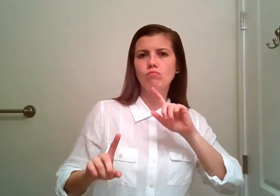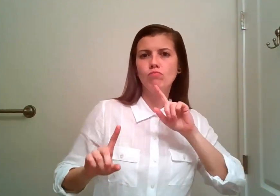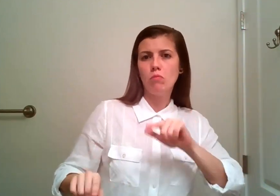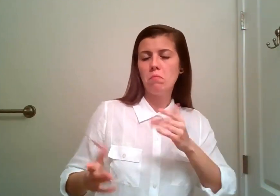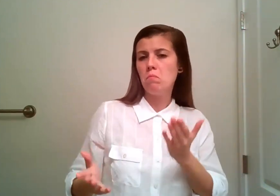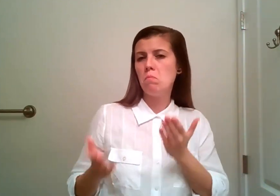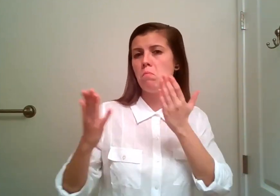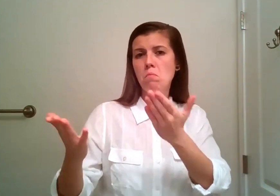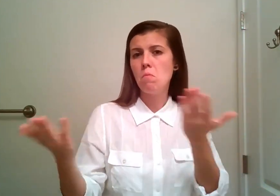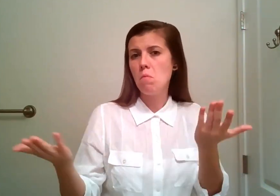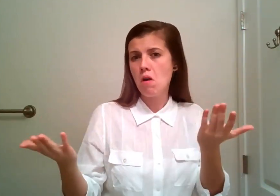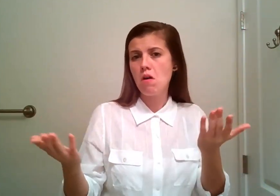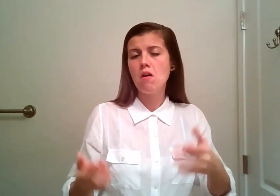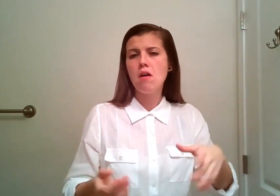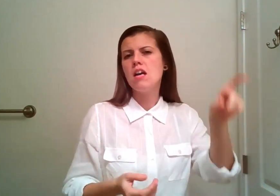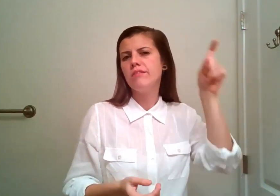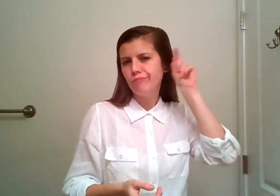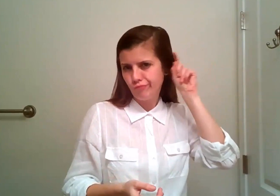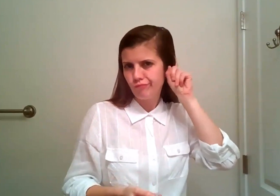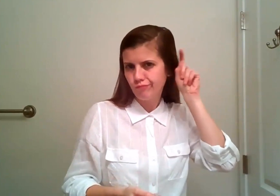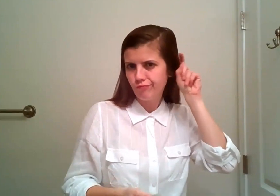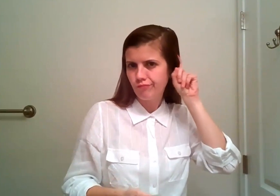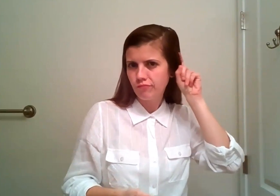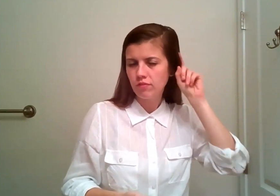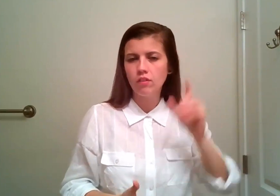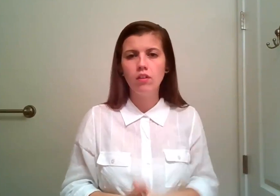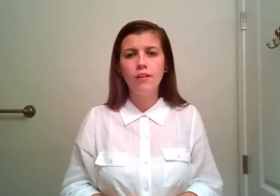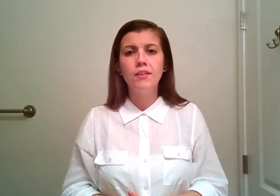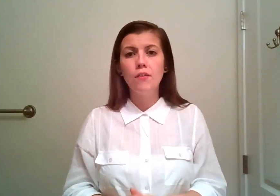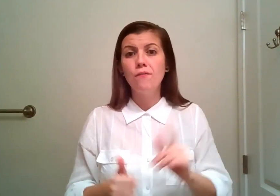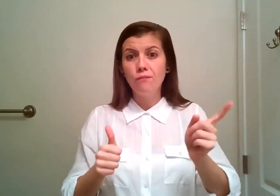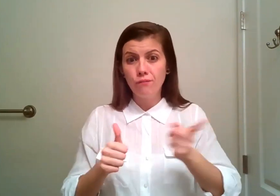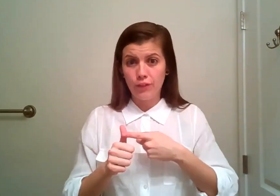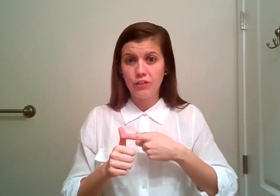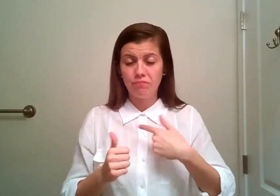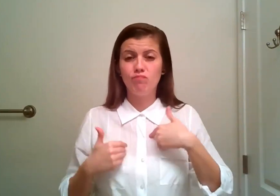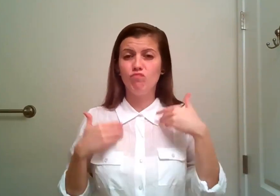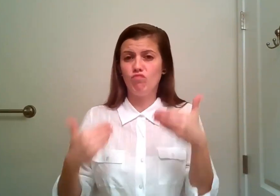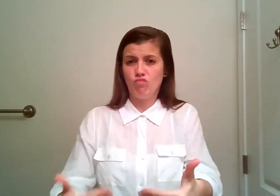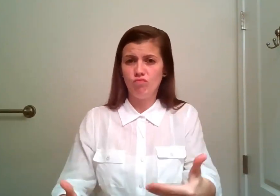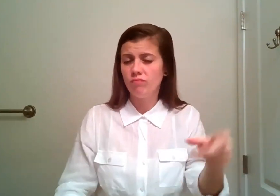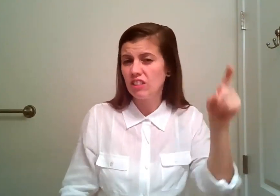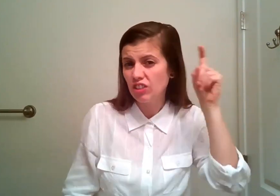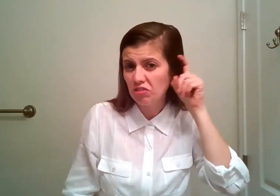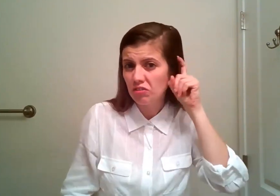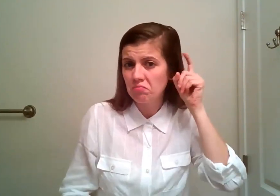The doctor said, I can offer you some different options. She can get a hearing aid